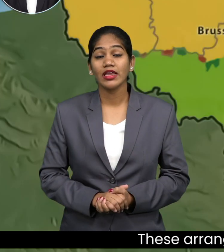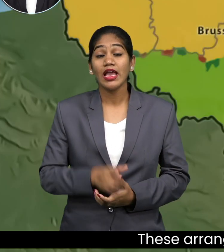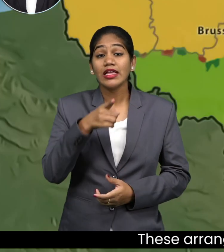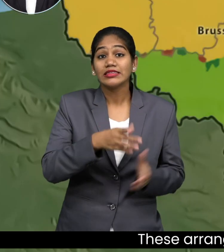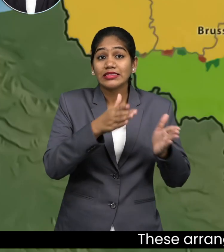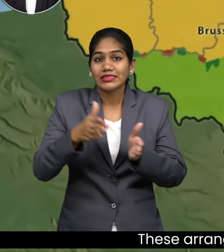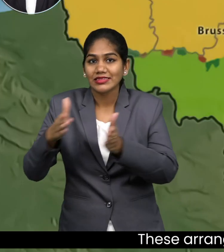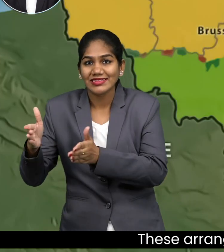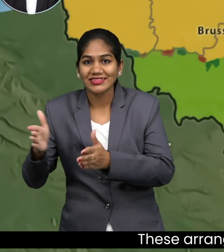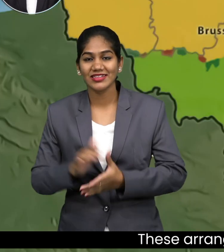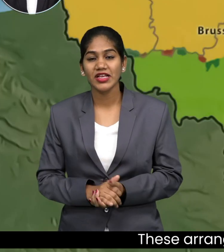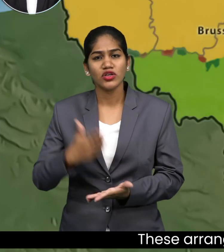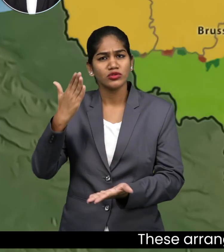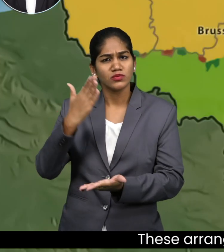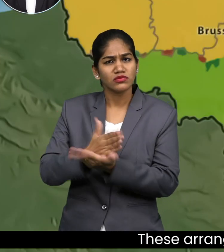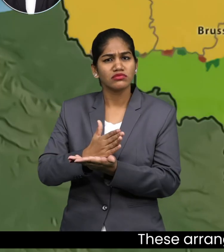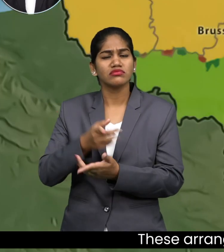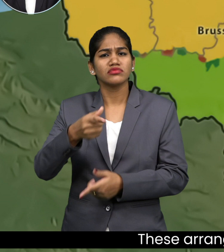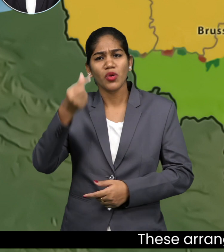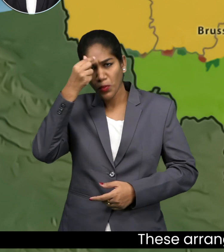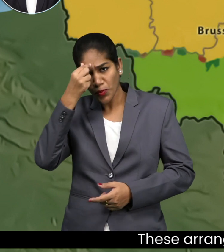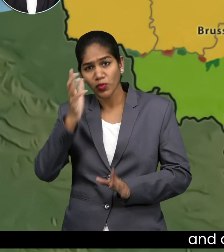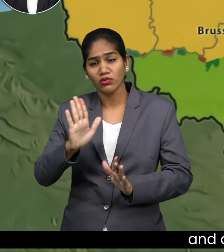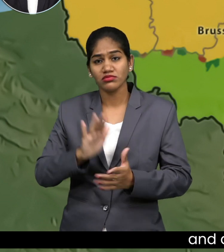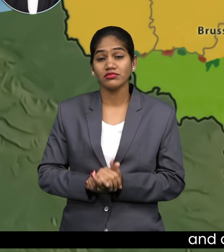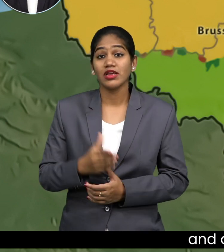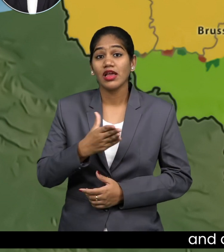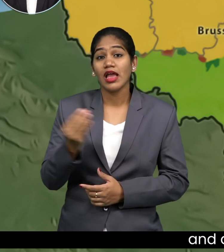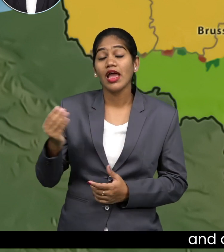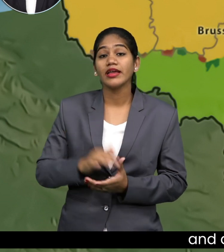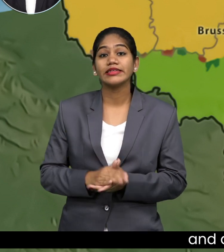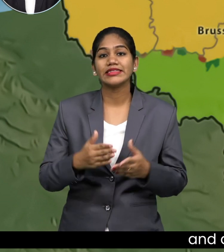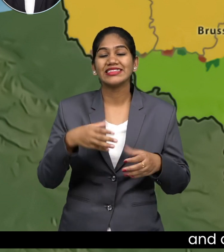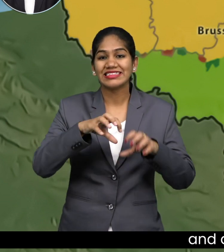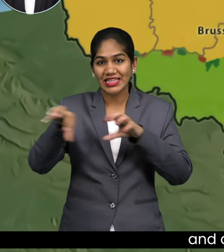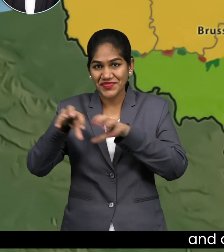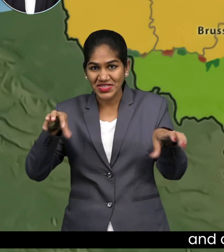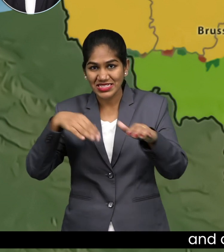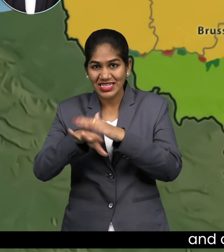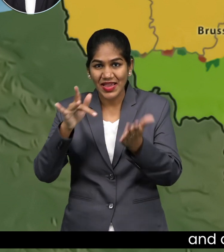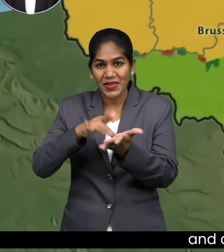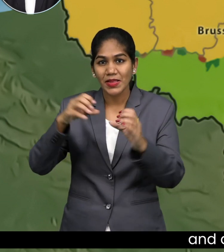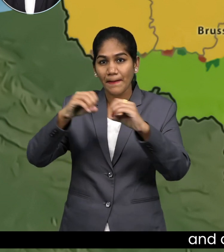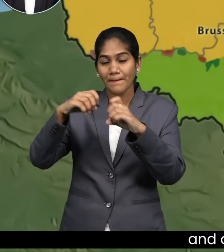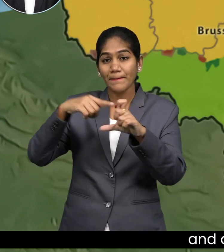These arrangements stopped conflict and division in Belgium.